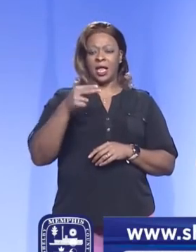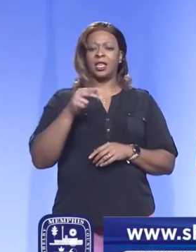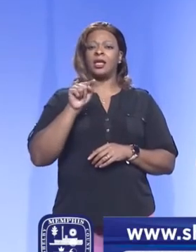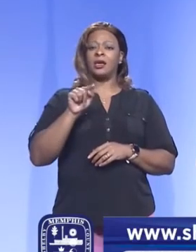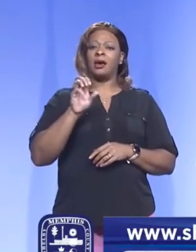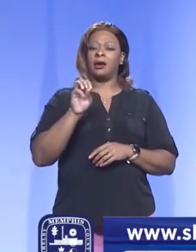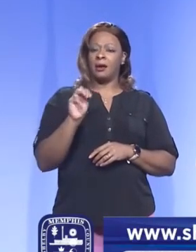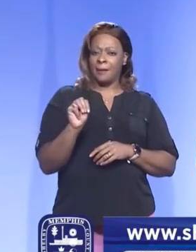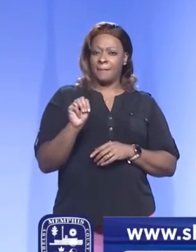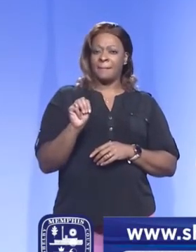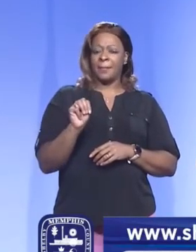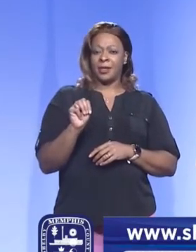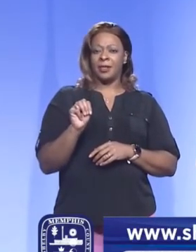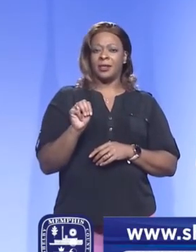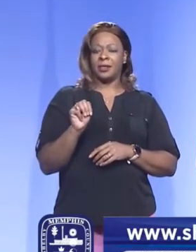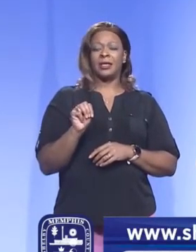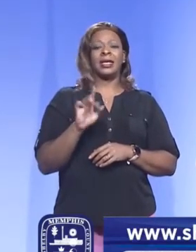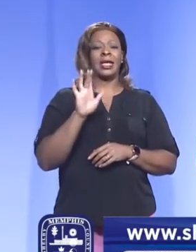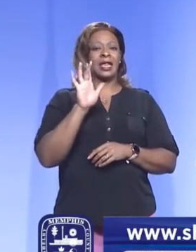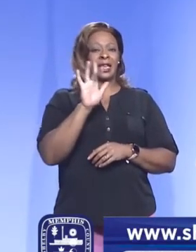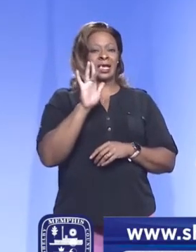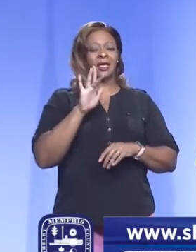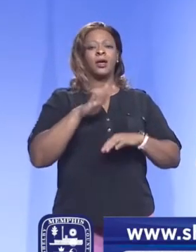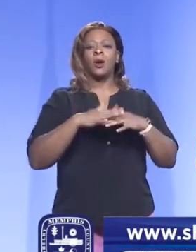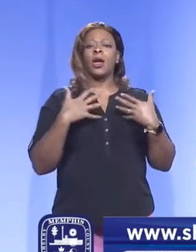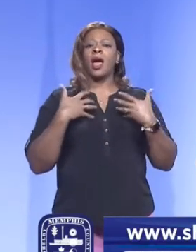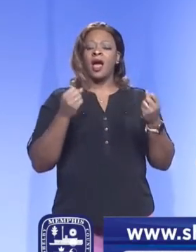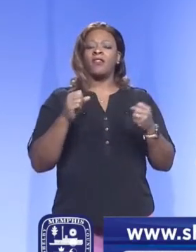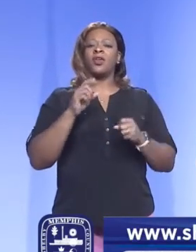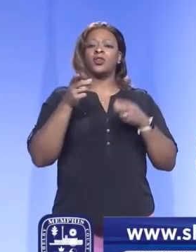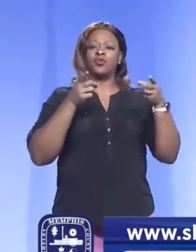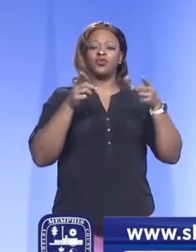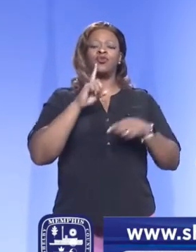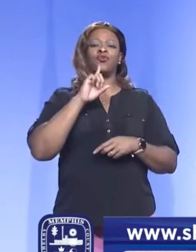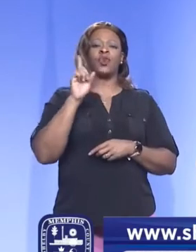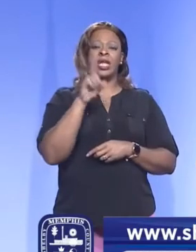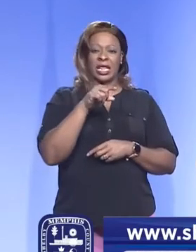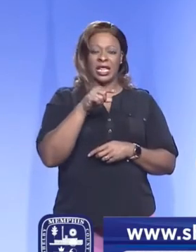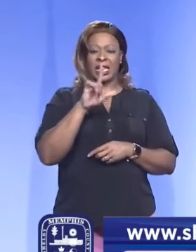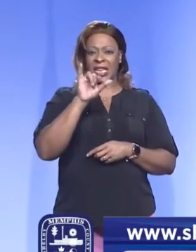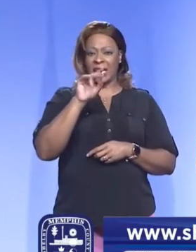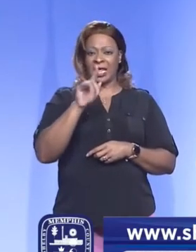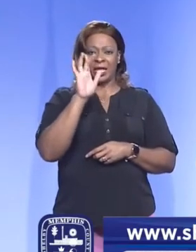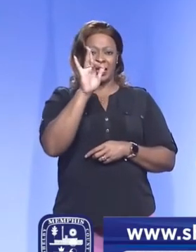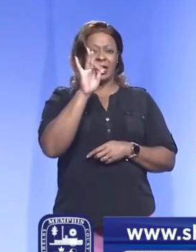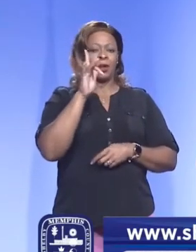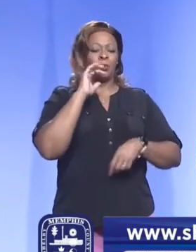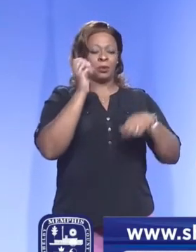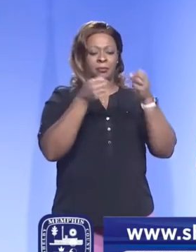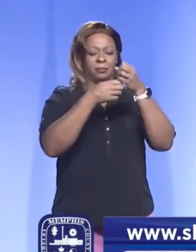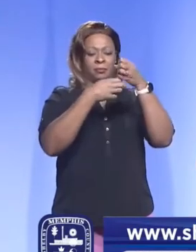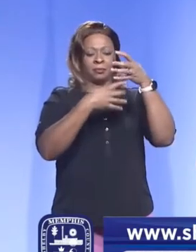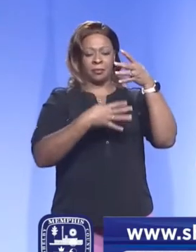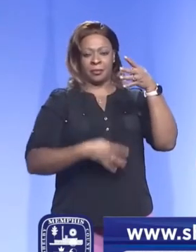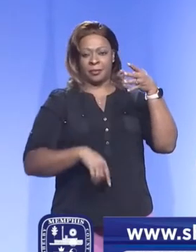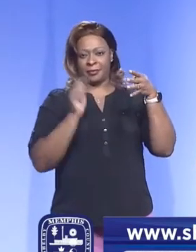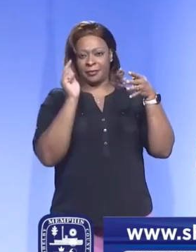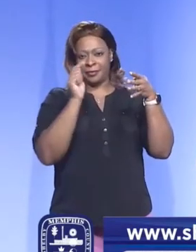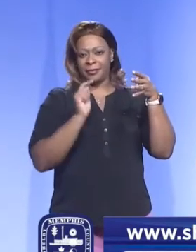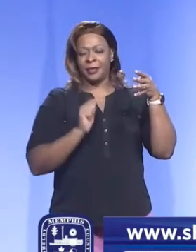ShelbyTNHealth.com, and click on the Health Directive link, and it would provide you with